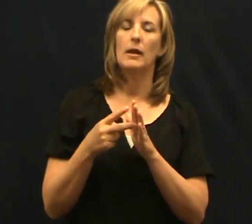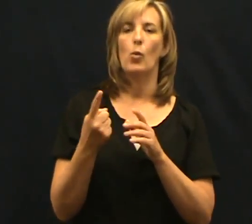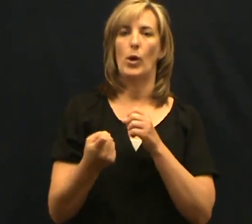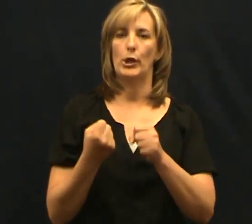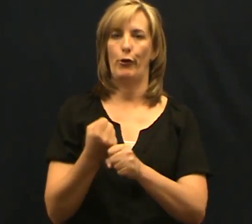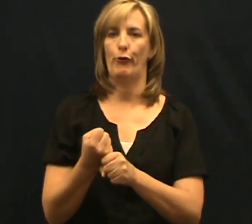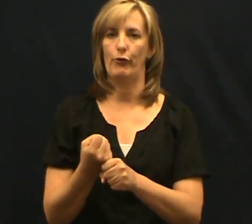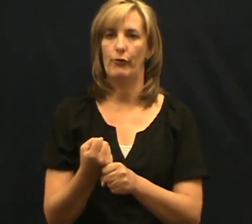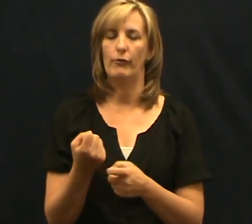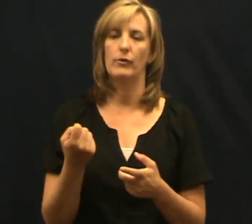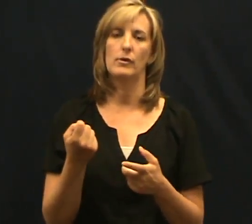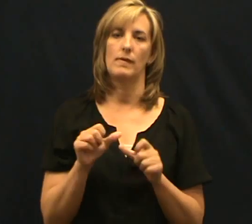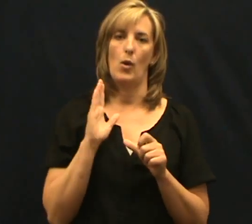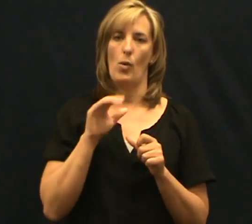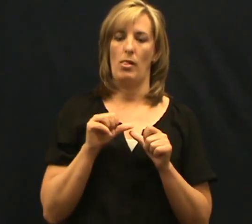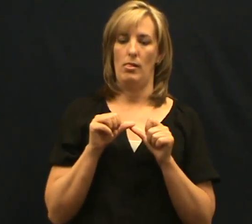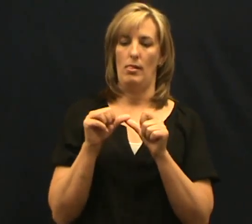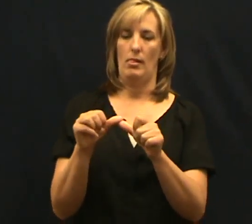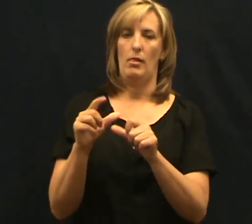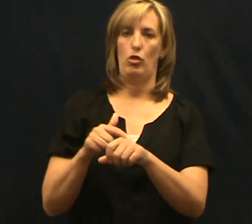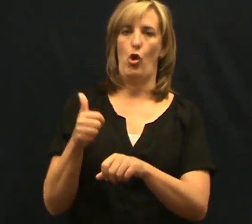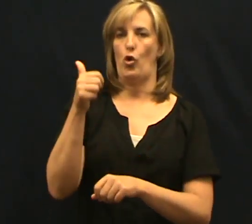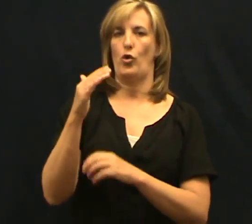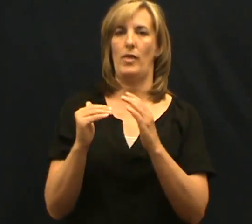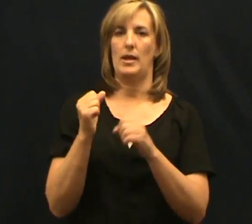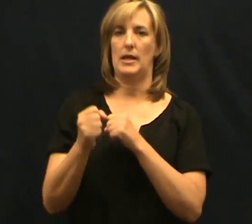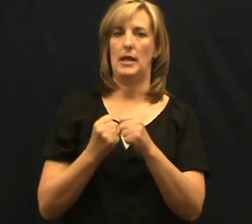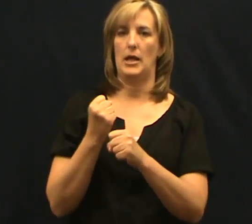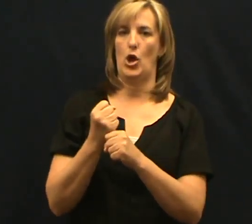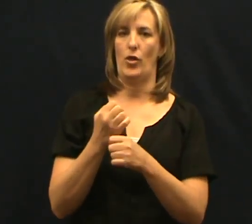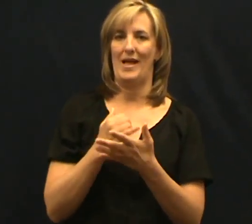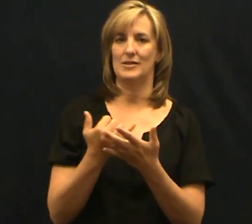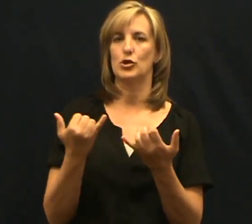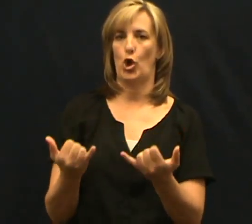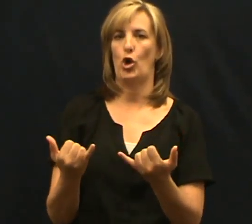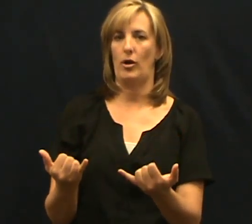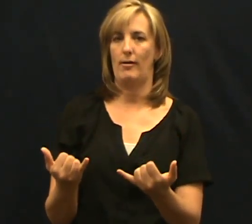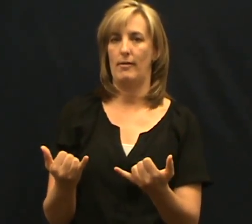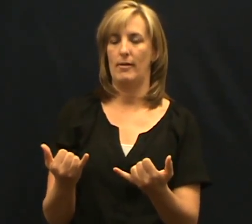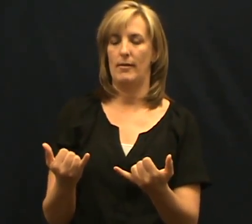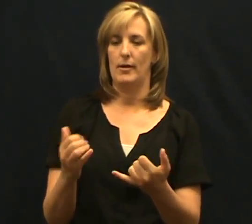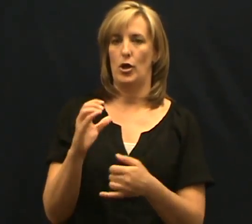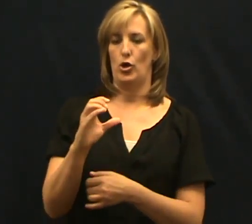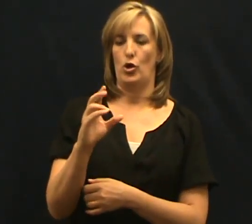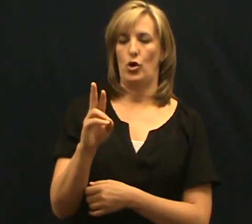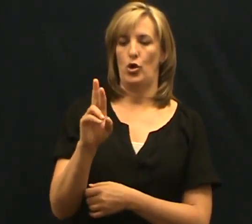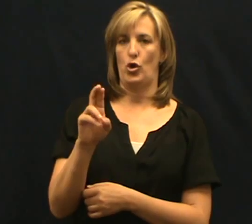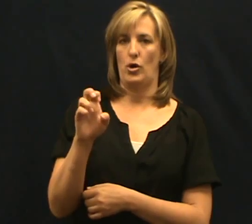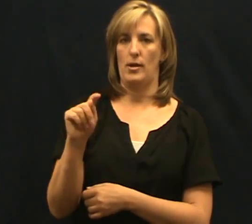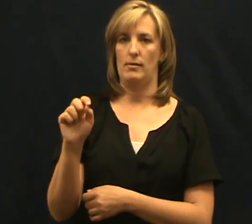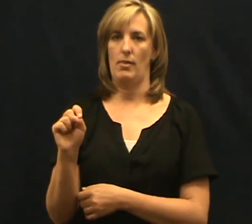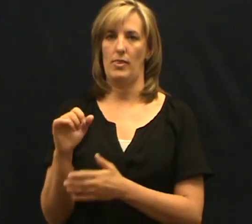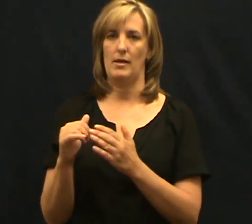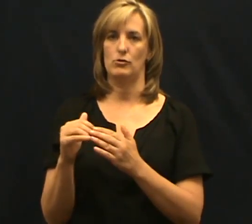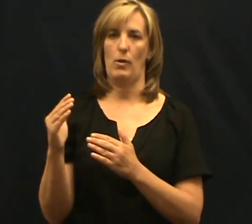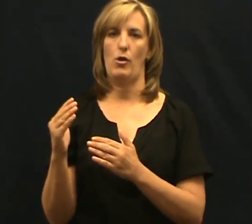last longer than the year or be used up over a period of time that's greater than just a year. So,